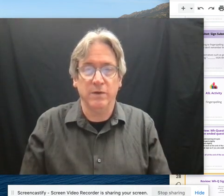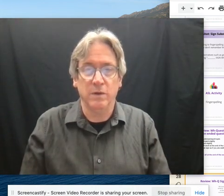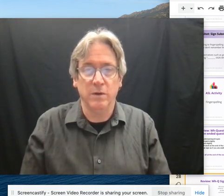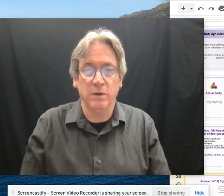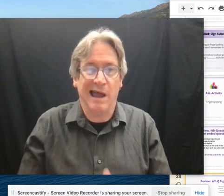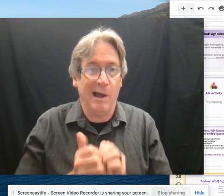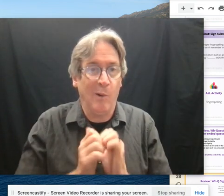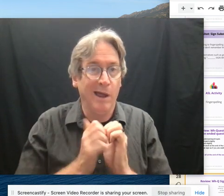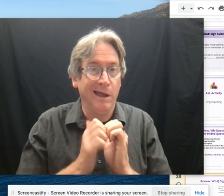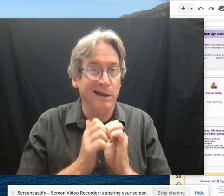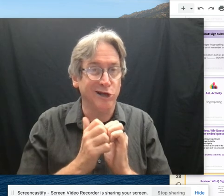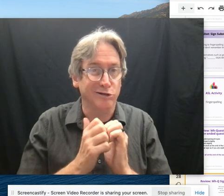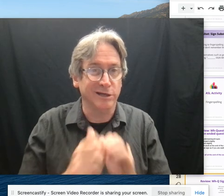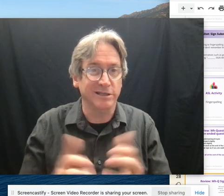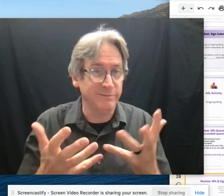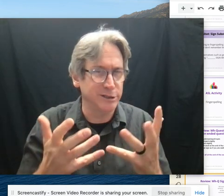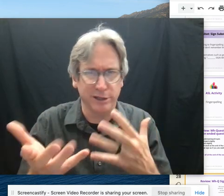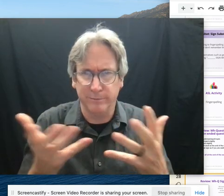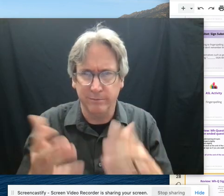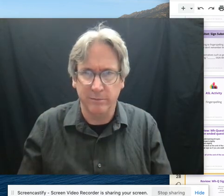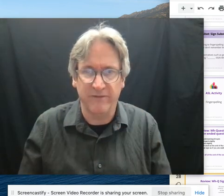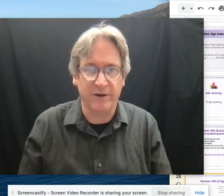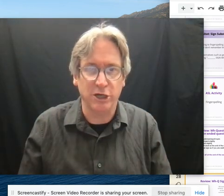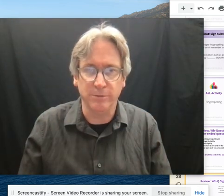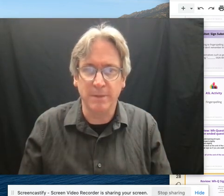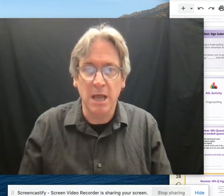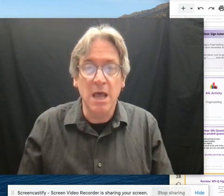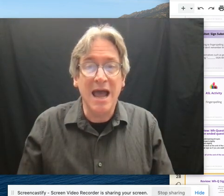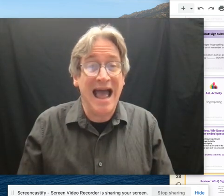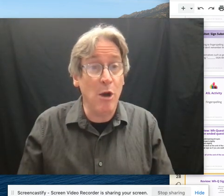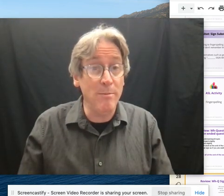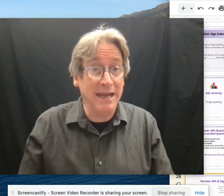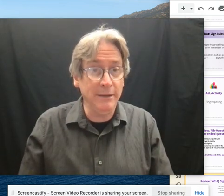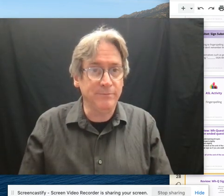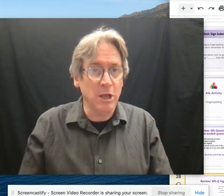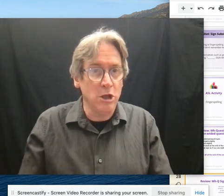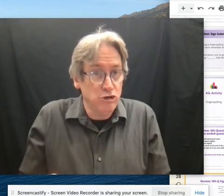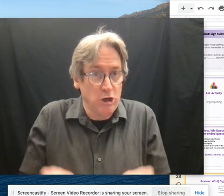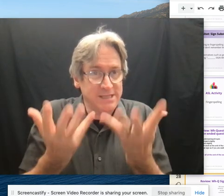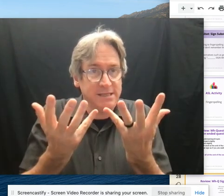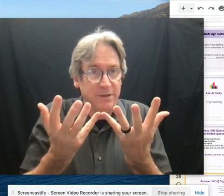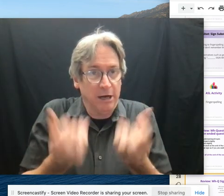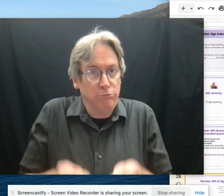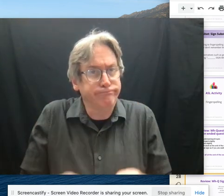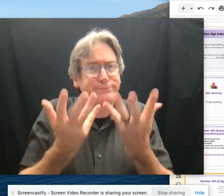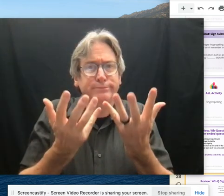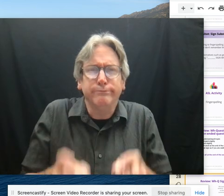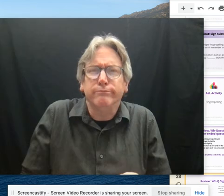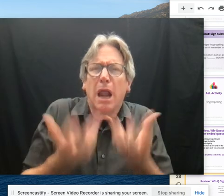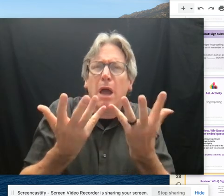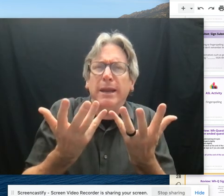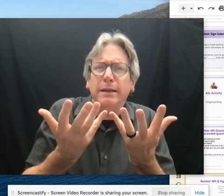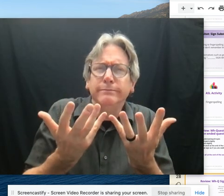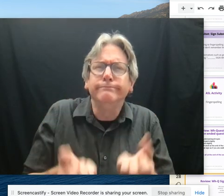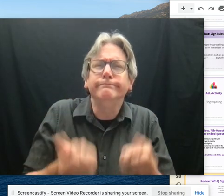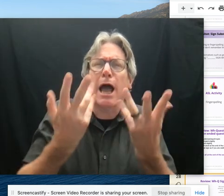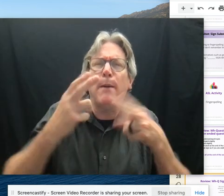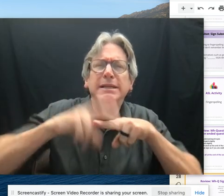and how is the alternate, is the variation. How many, toss things up in the air. How